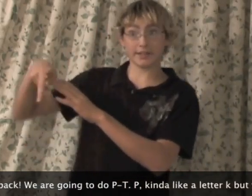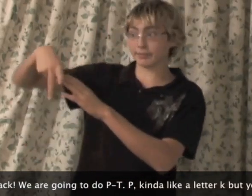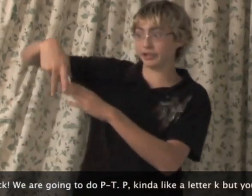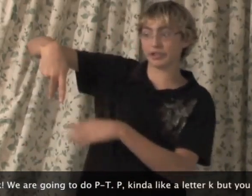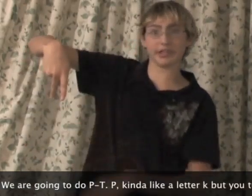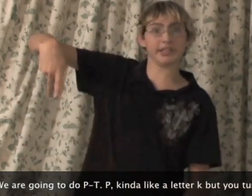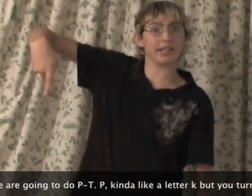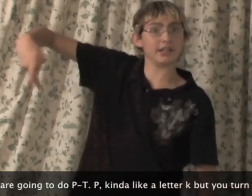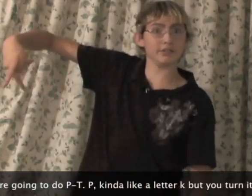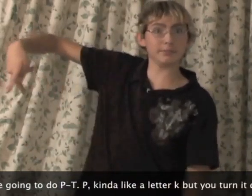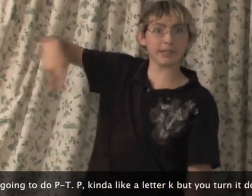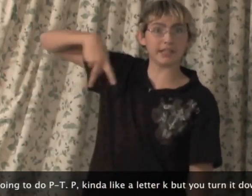but you turn it down. P.